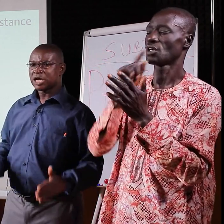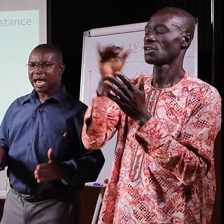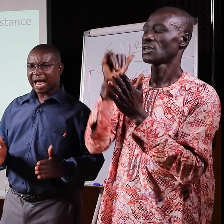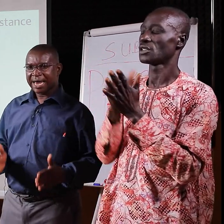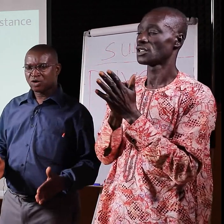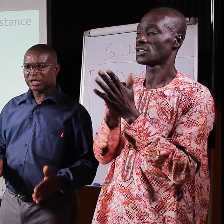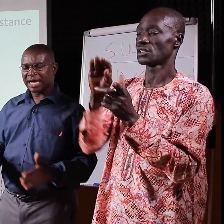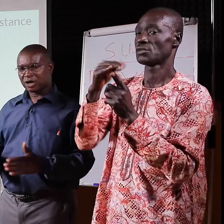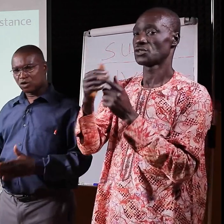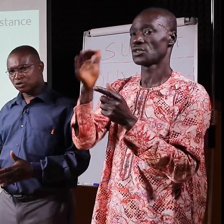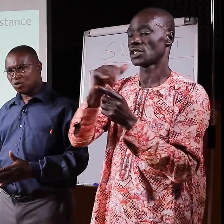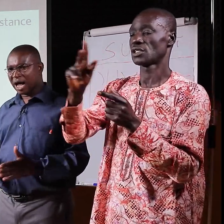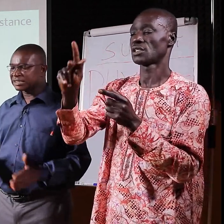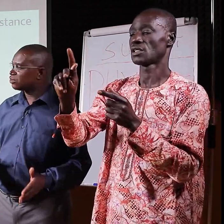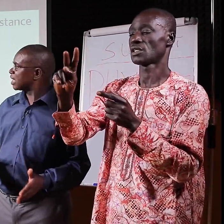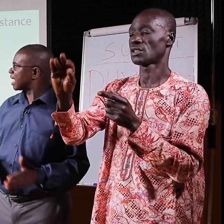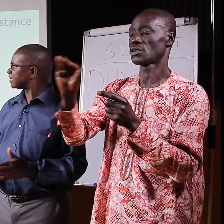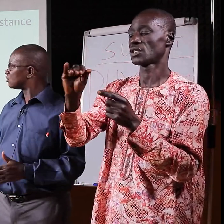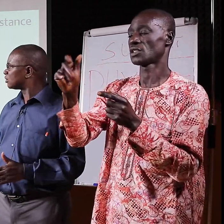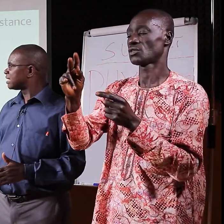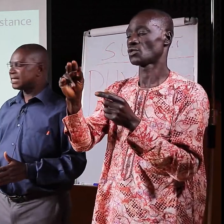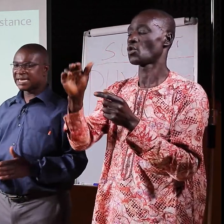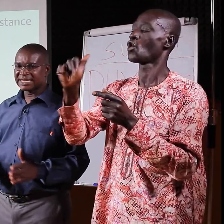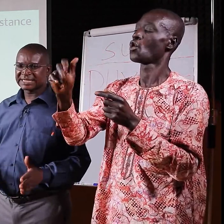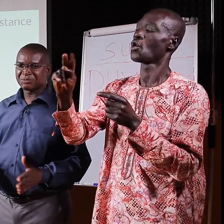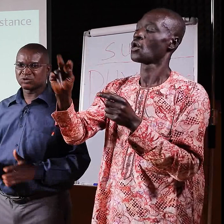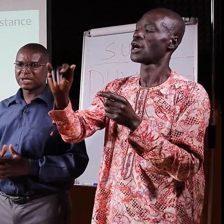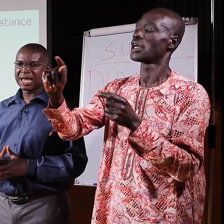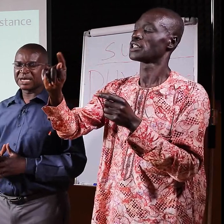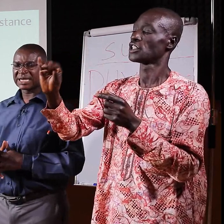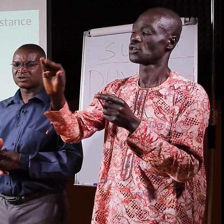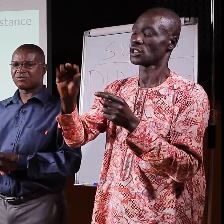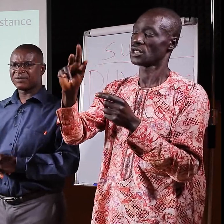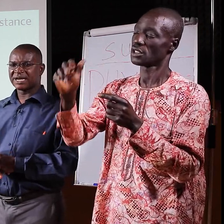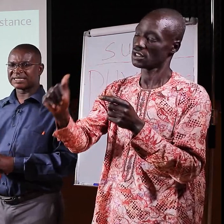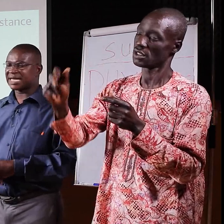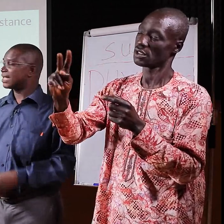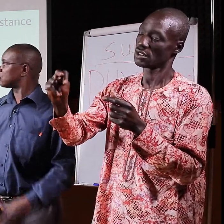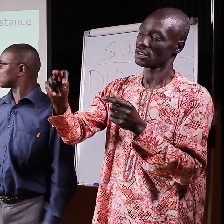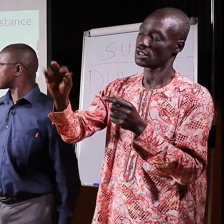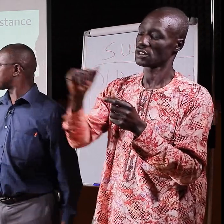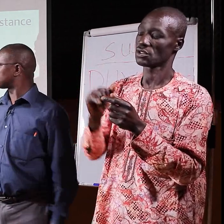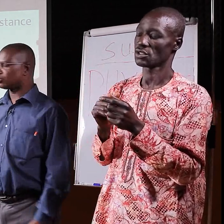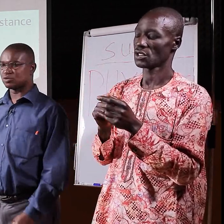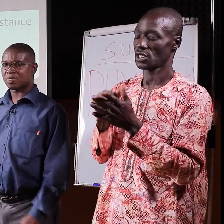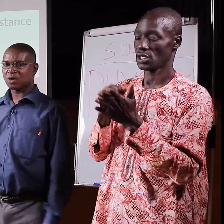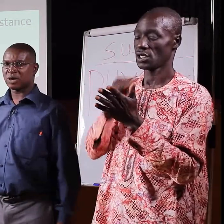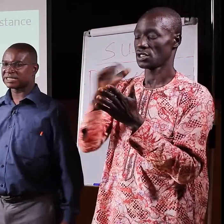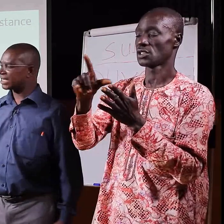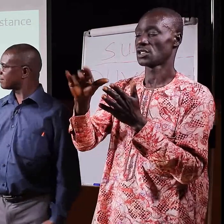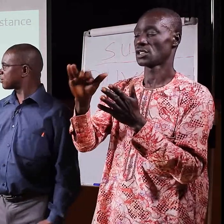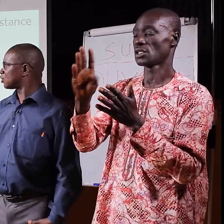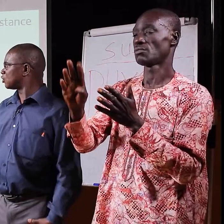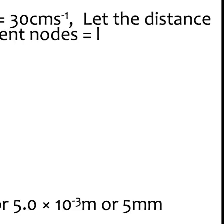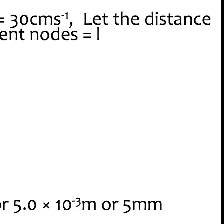between a node and a node, or antinode and antinode, the distance between them in terms of wavelength is L equal to lambda by 2. What